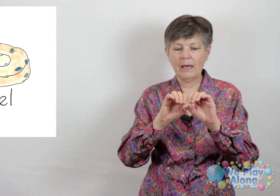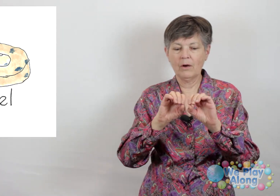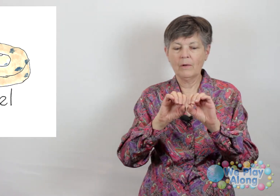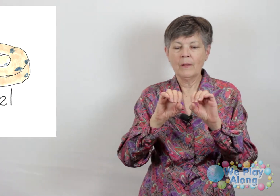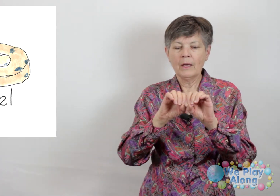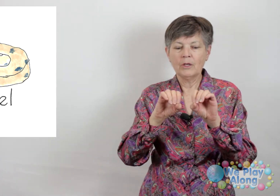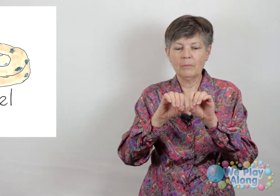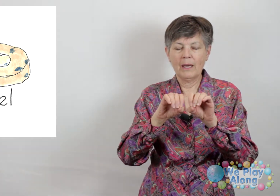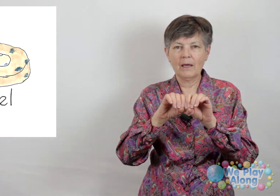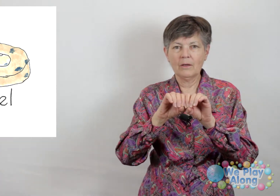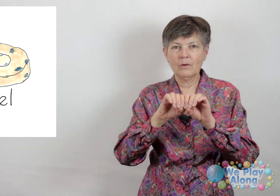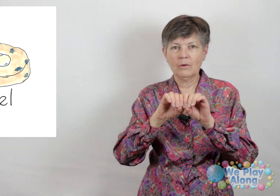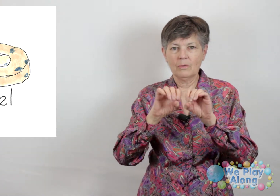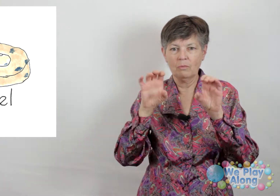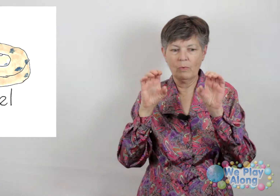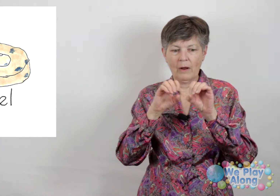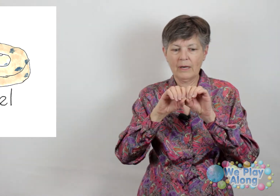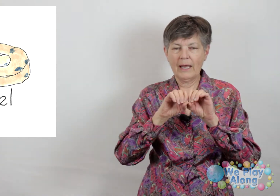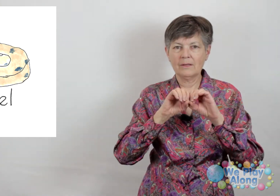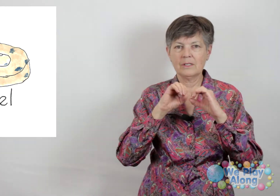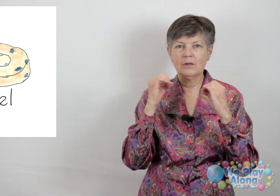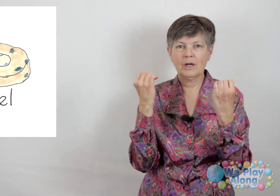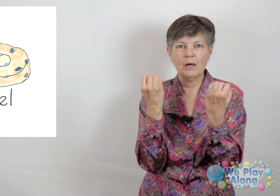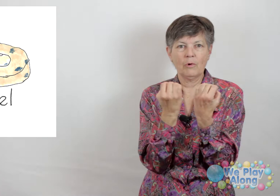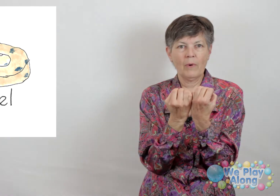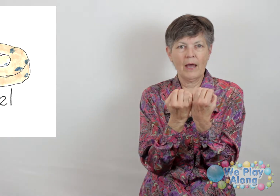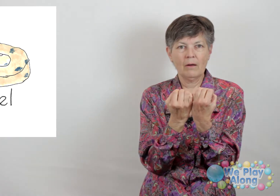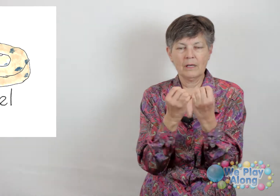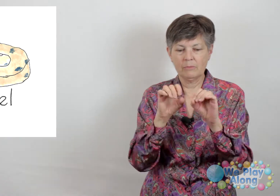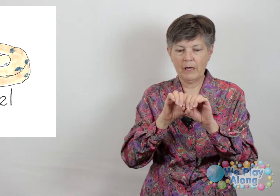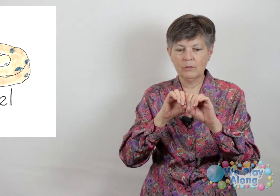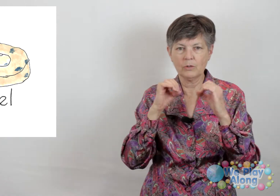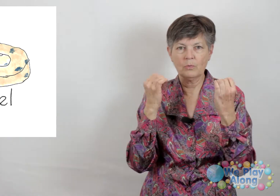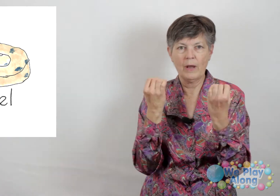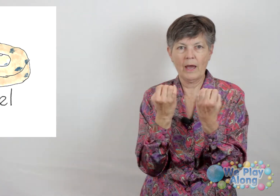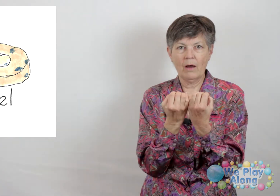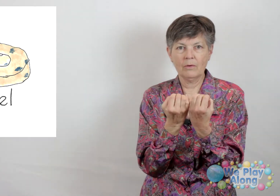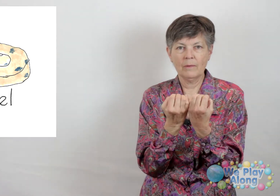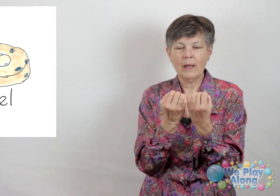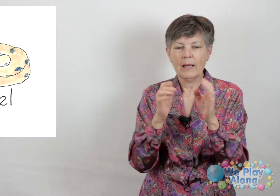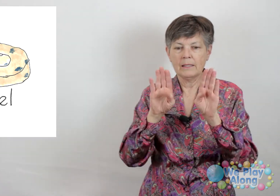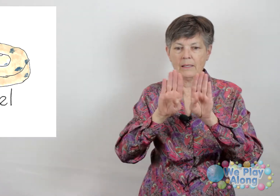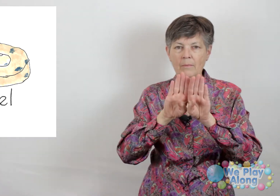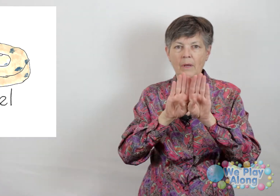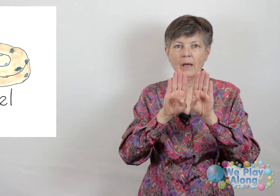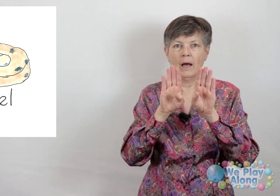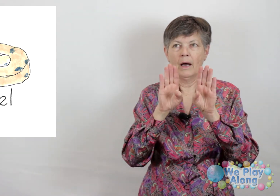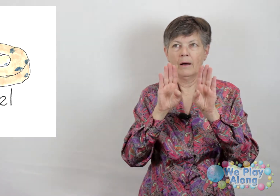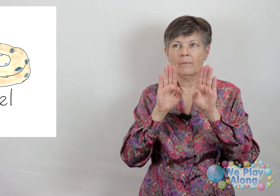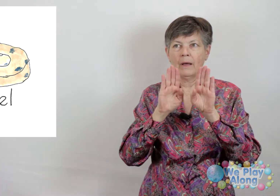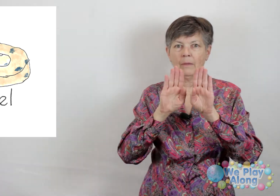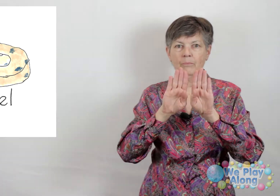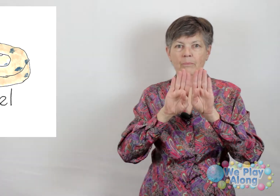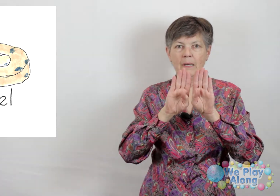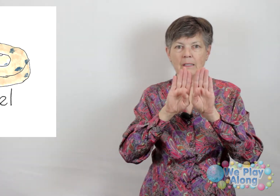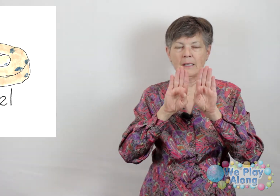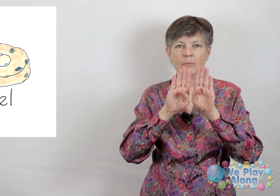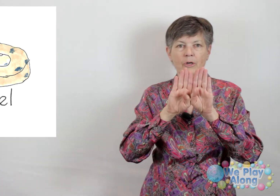bagel. You make your rounded hands here and come around, because bagels are round, and some I think BSL, British